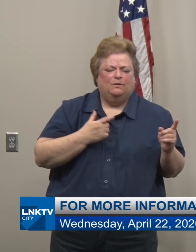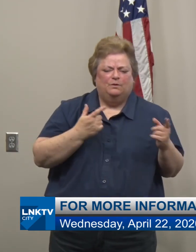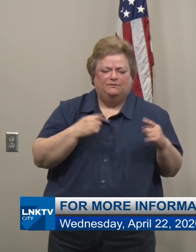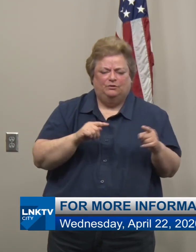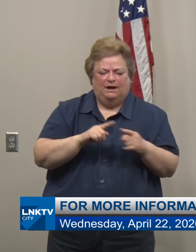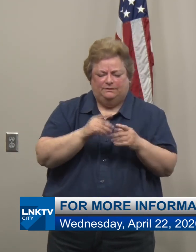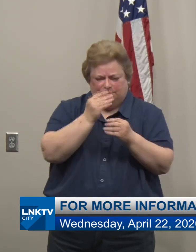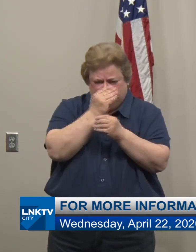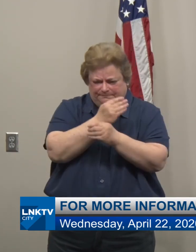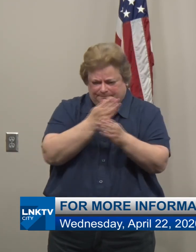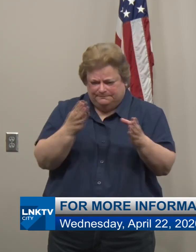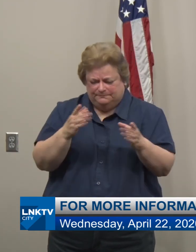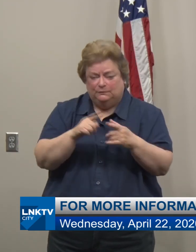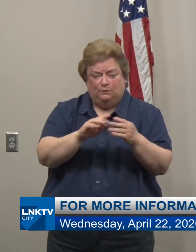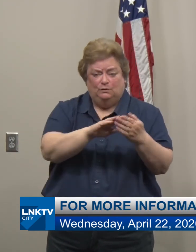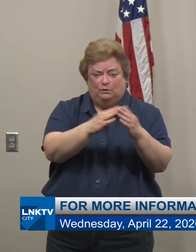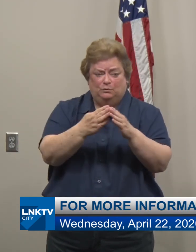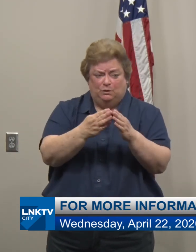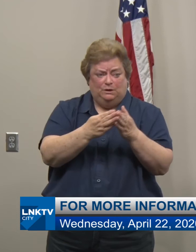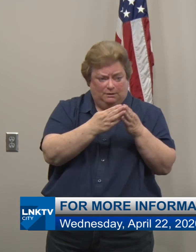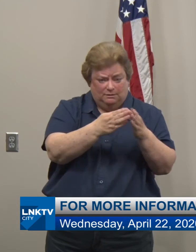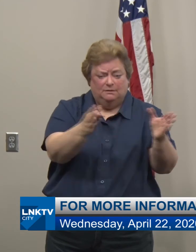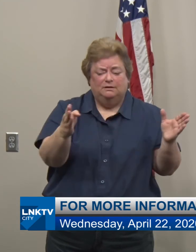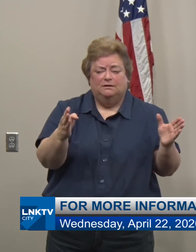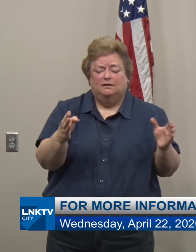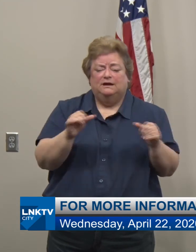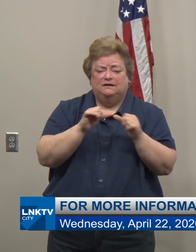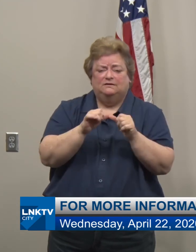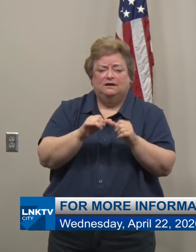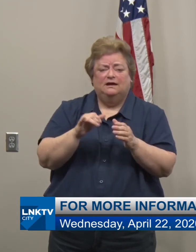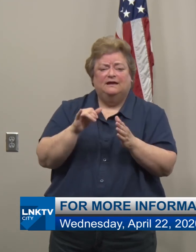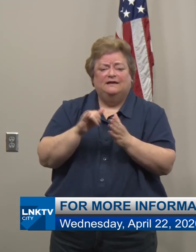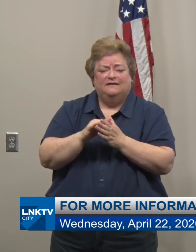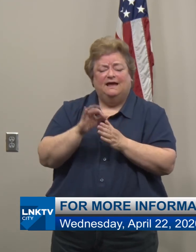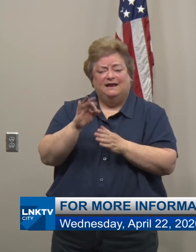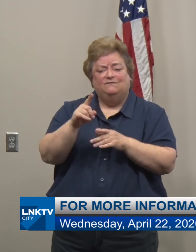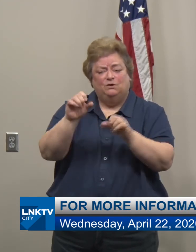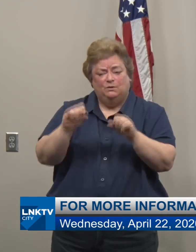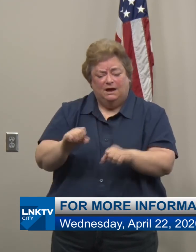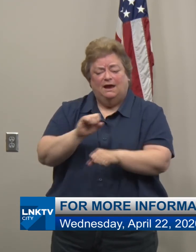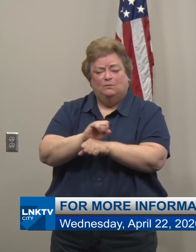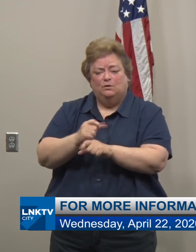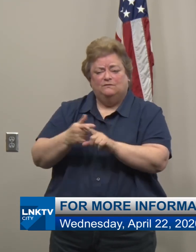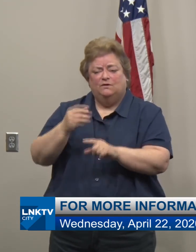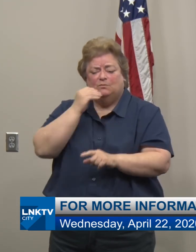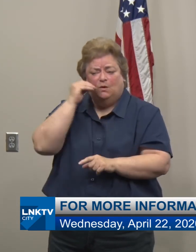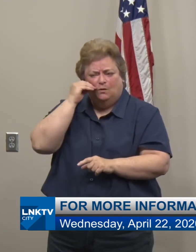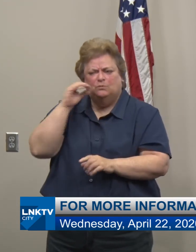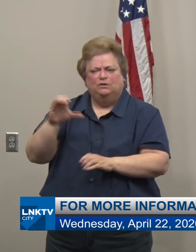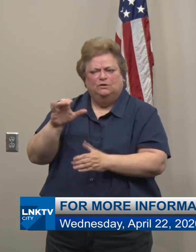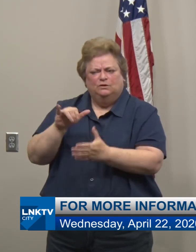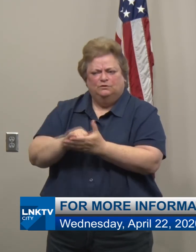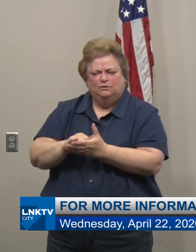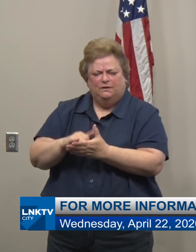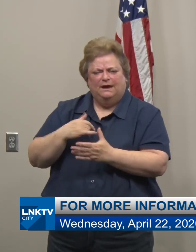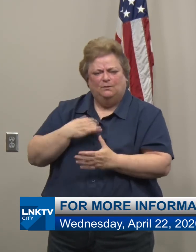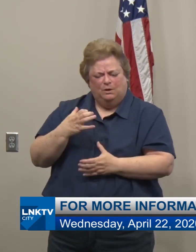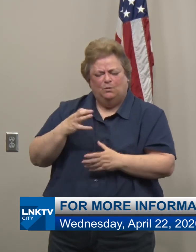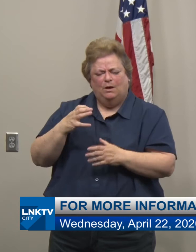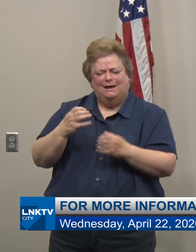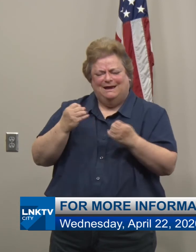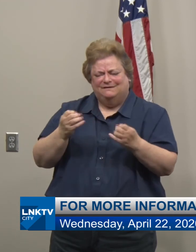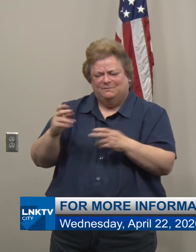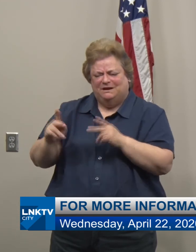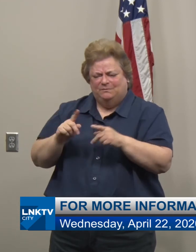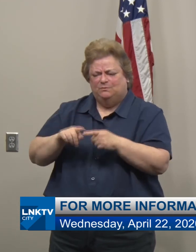message to the community broadly and consistently is that if you can work from home, please do so. We want as many people to stay home to help prevent